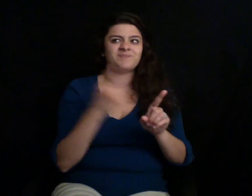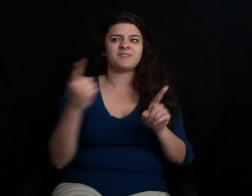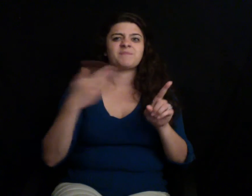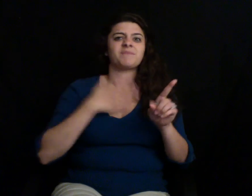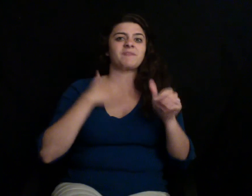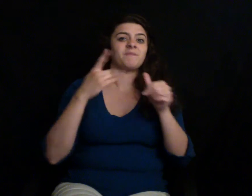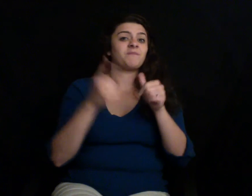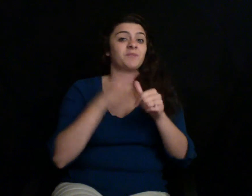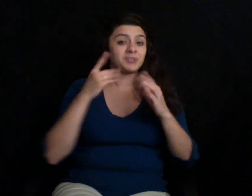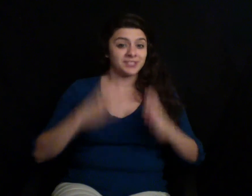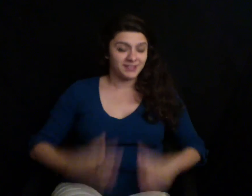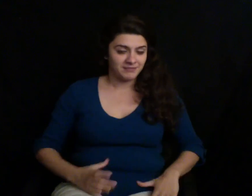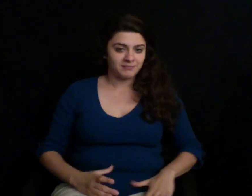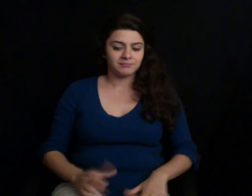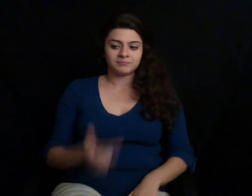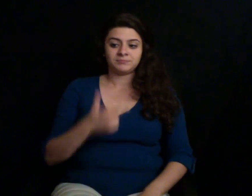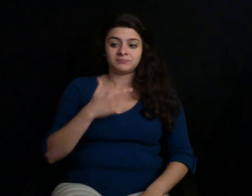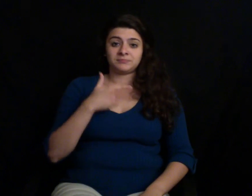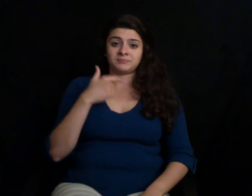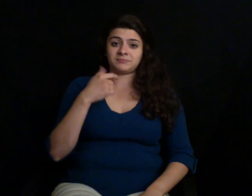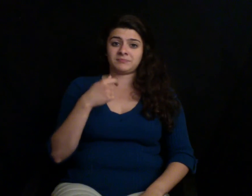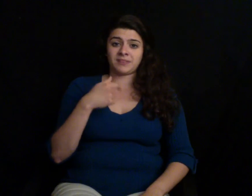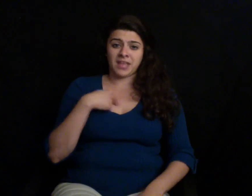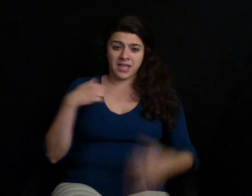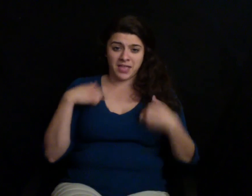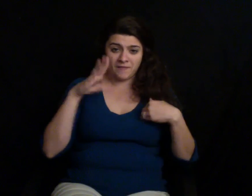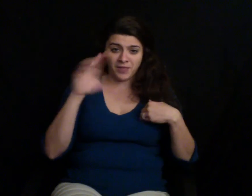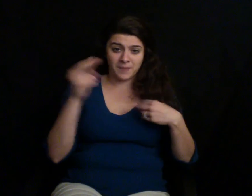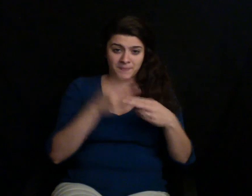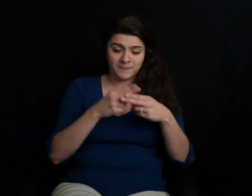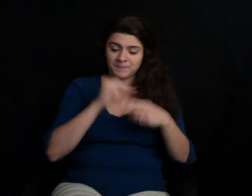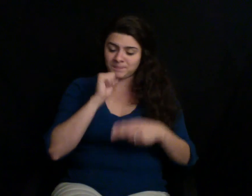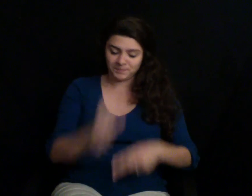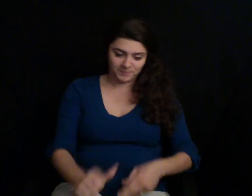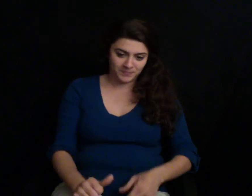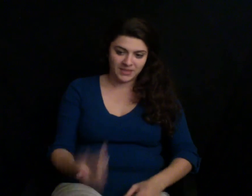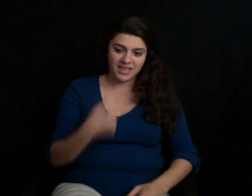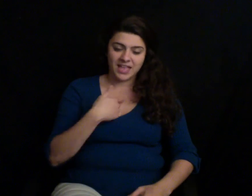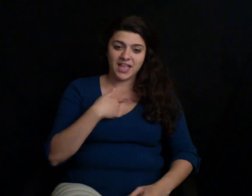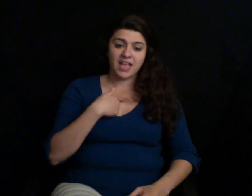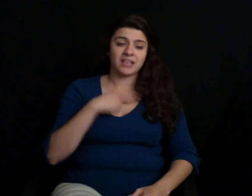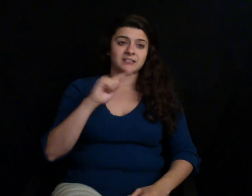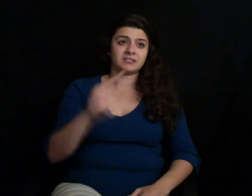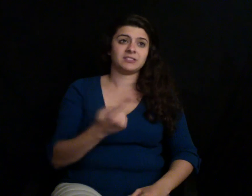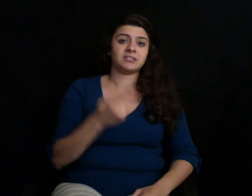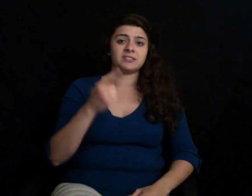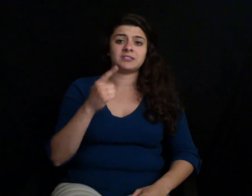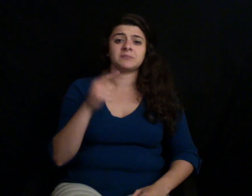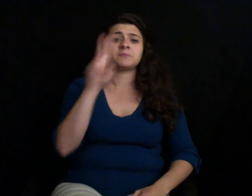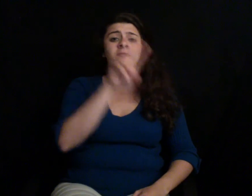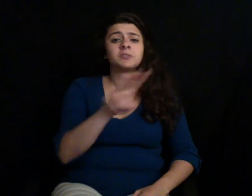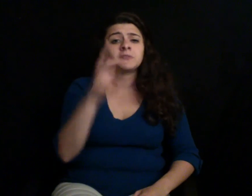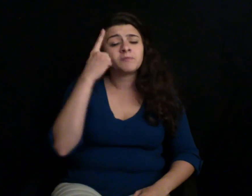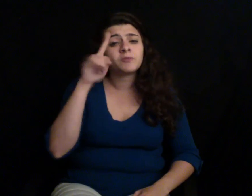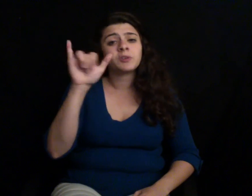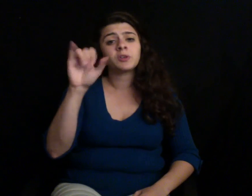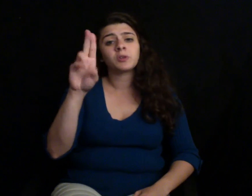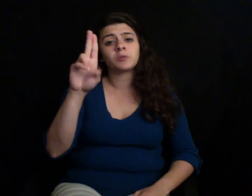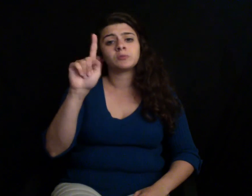and I didn't even have a company name. I was just sort of looking at YouTube content creators that I enjoyed and thought had